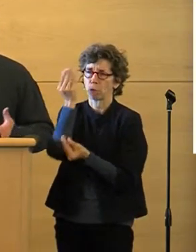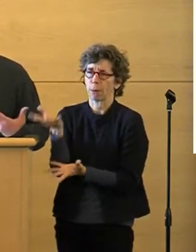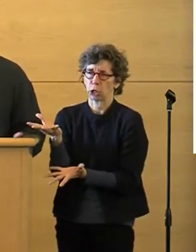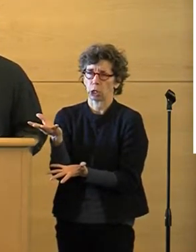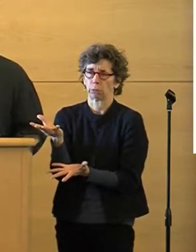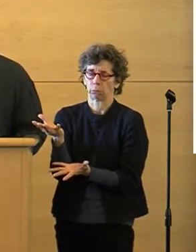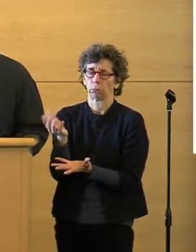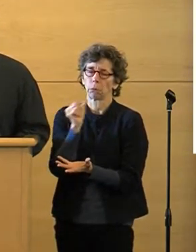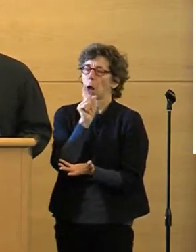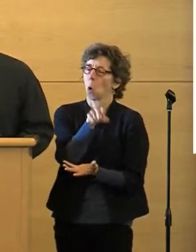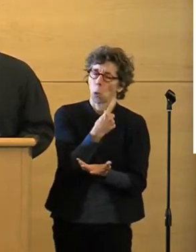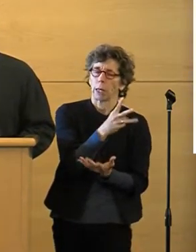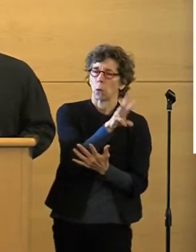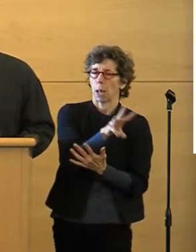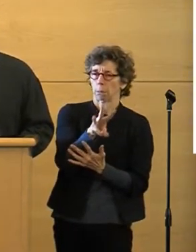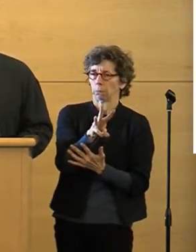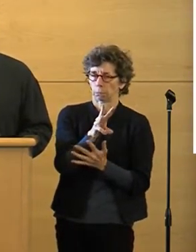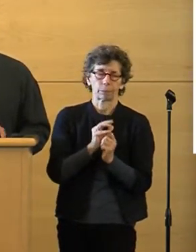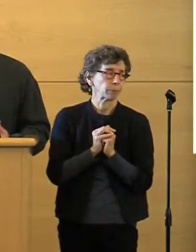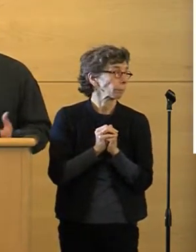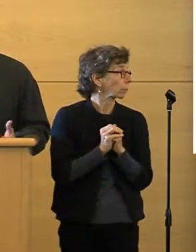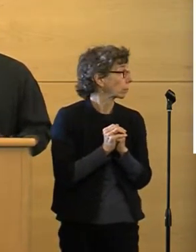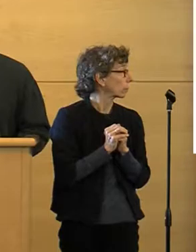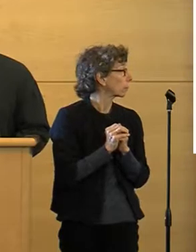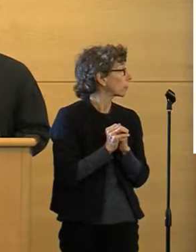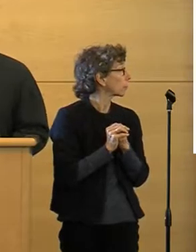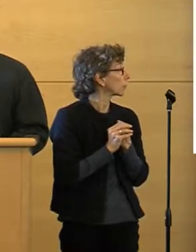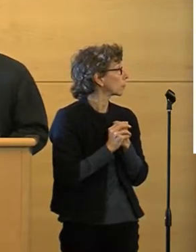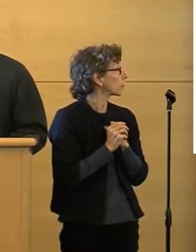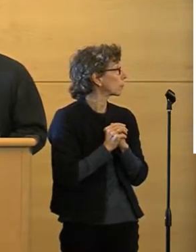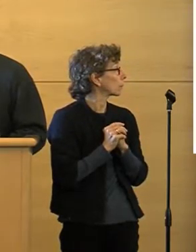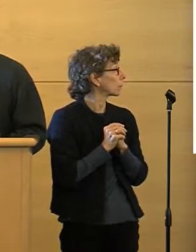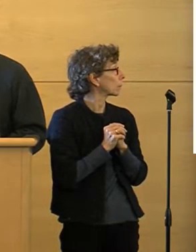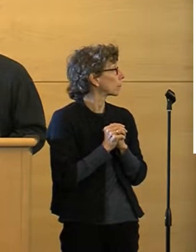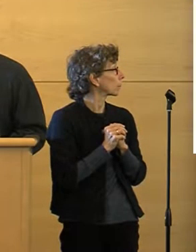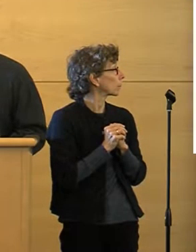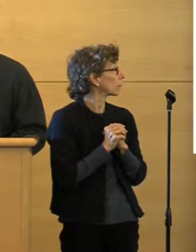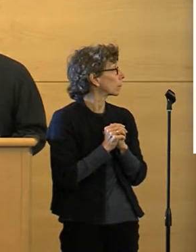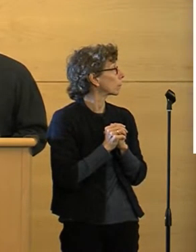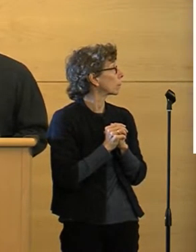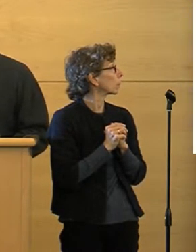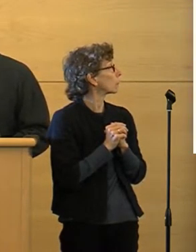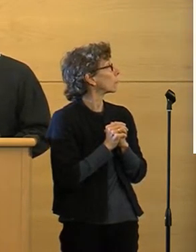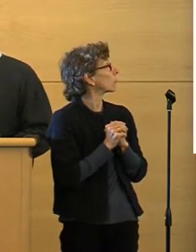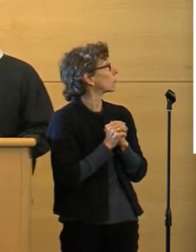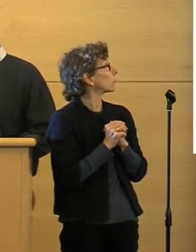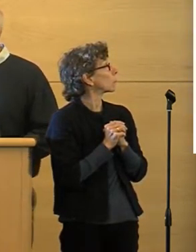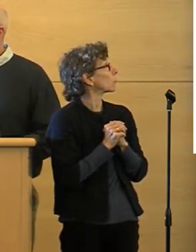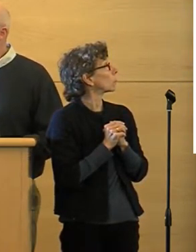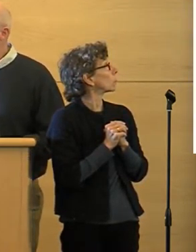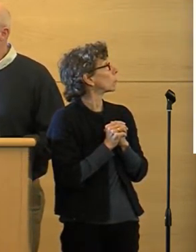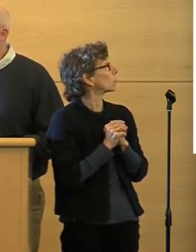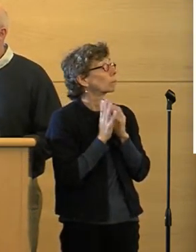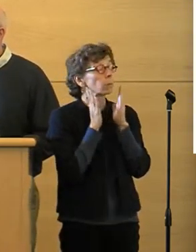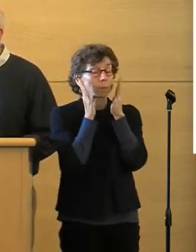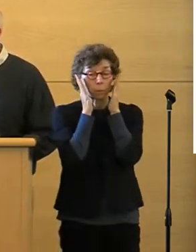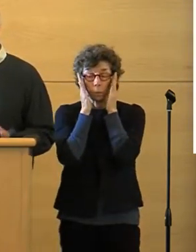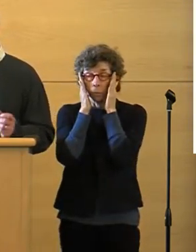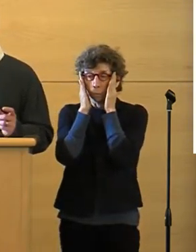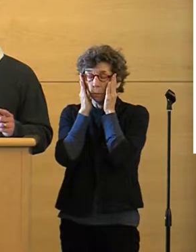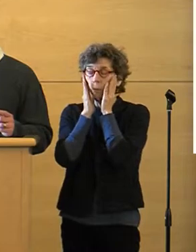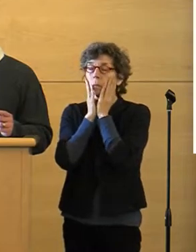And even though that WCAG is web-specific, it actually is written in a way that really applies to a much more broad, the principles apply